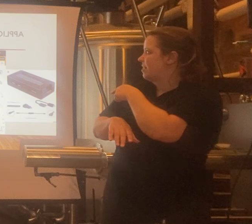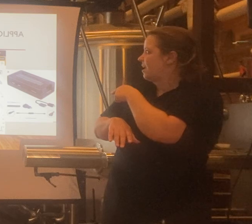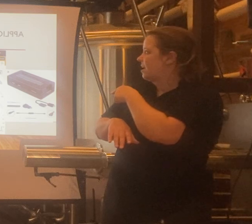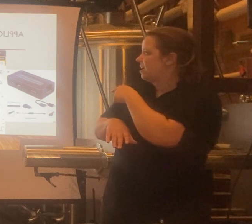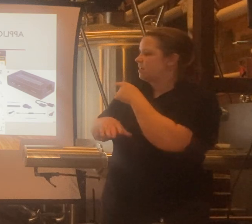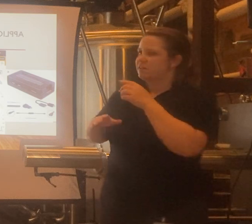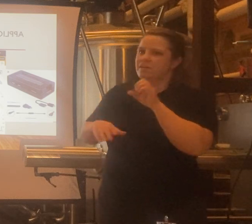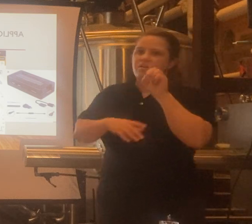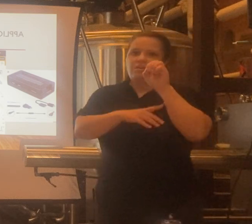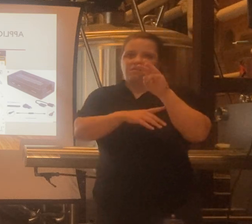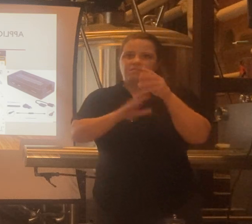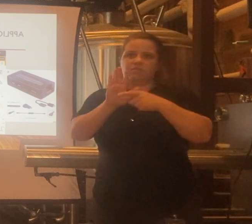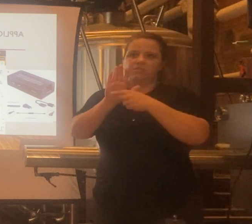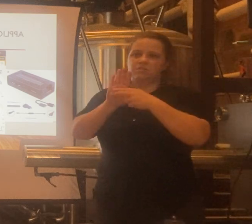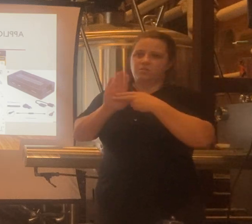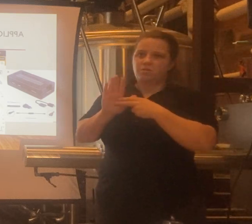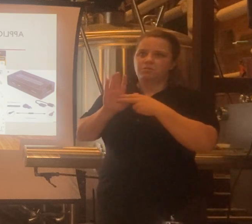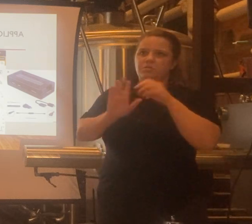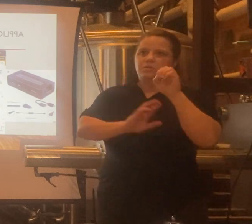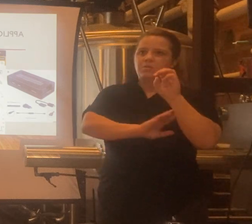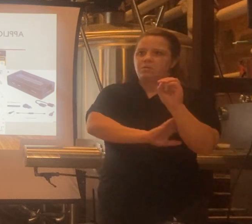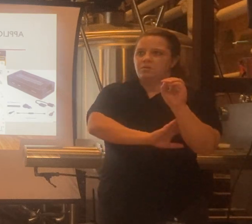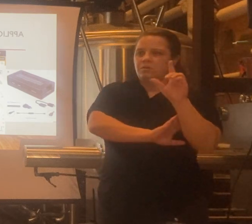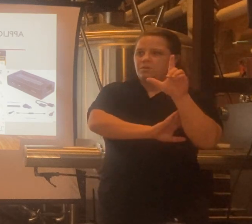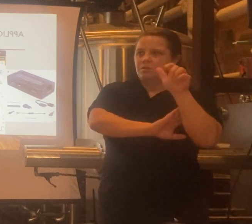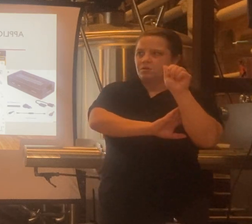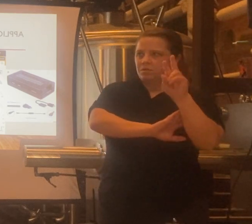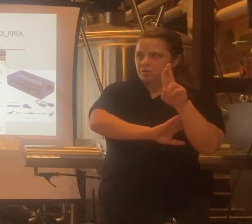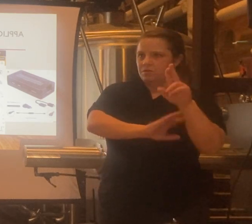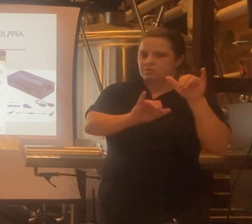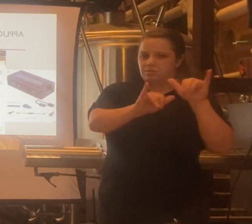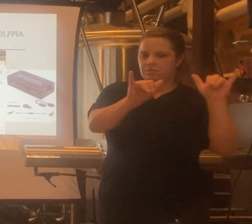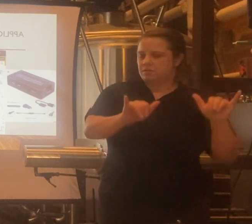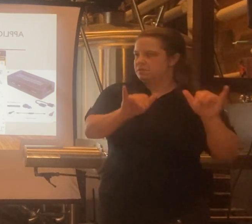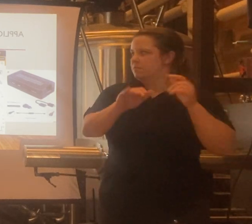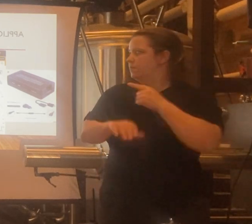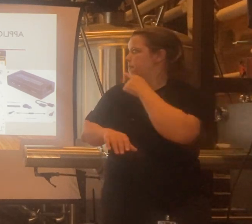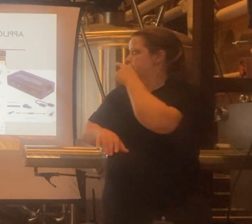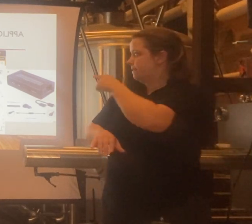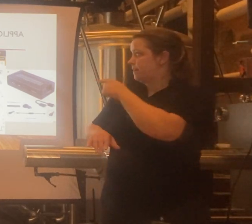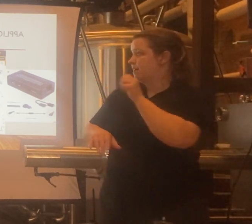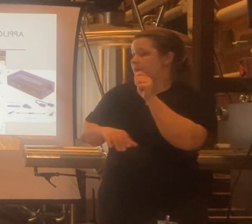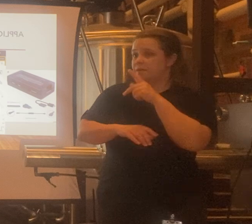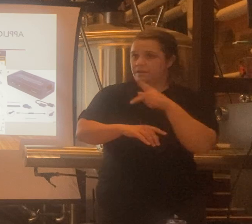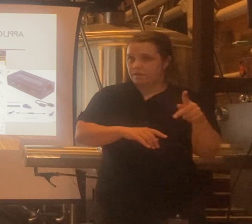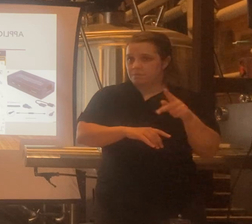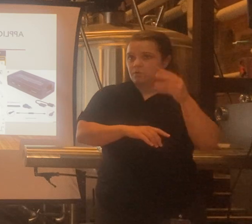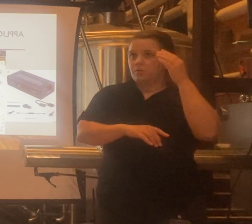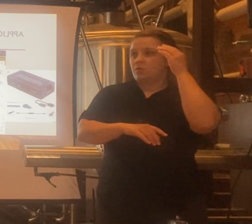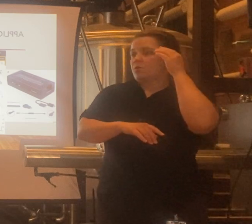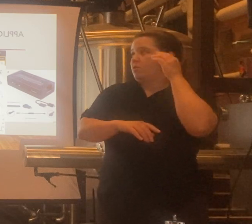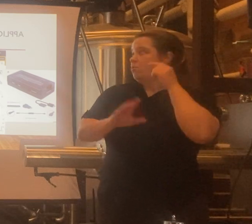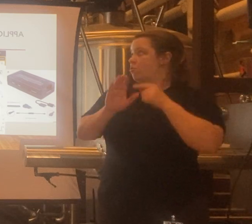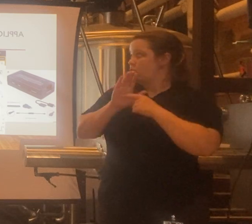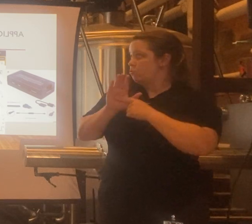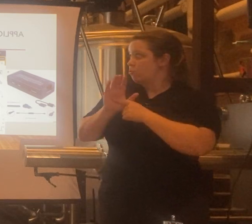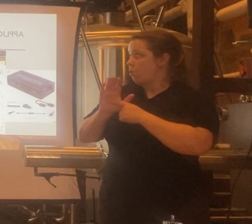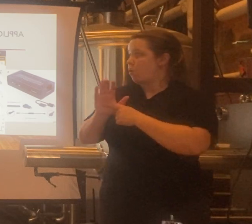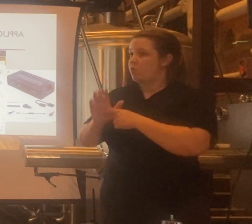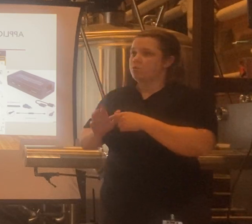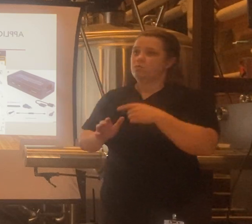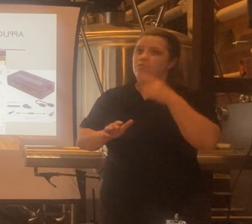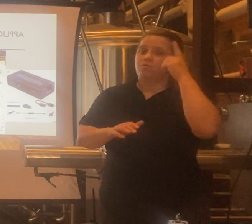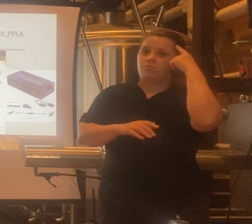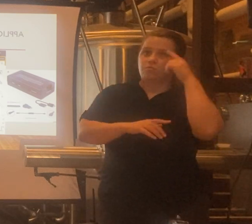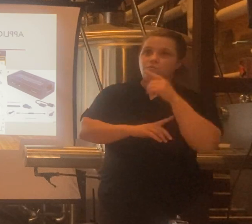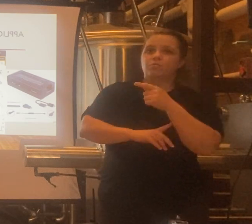And then this is the app that shows the PV in for the mini split, and then the grid if you're using it. And this is the app for that thing out there,